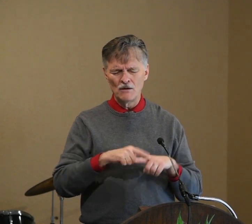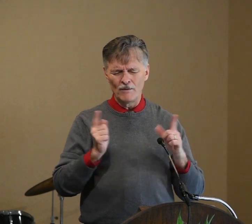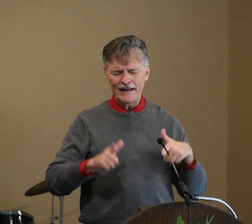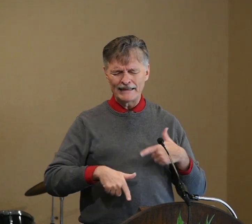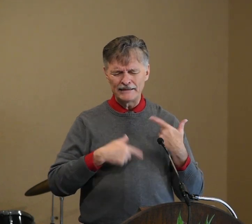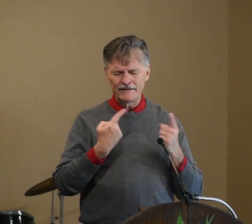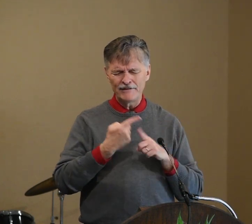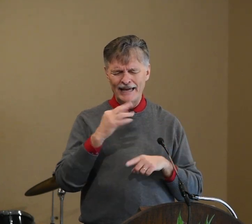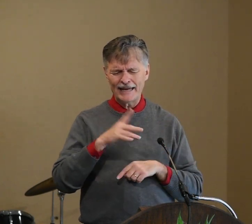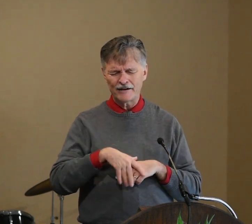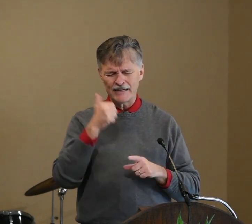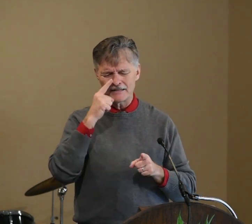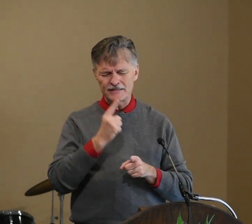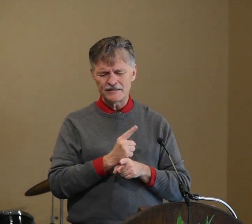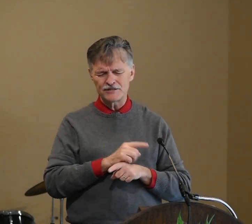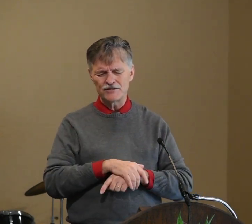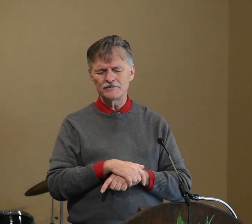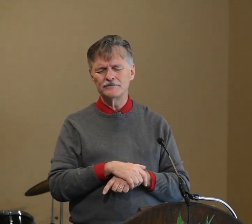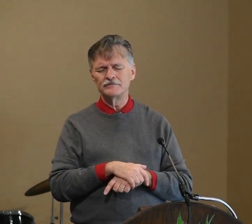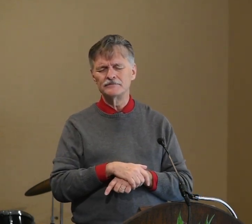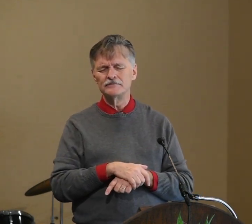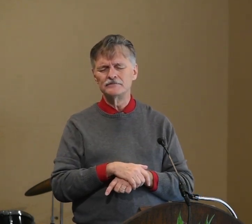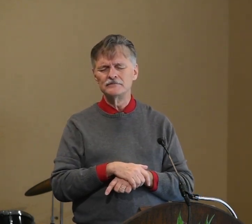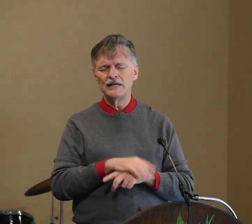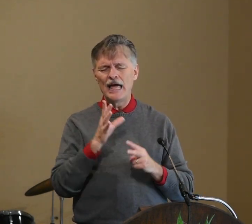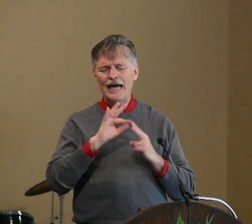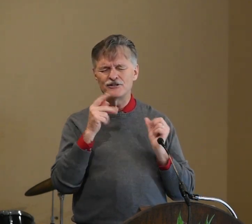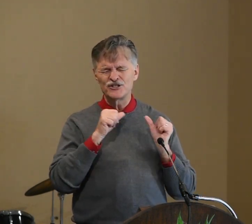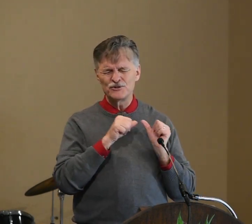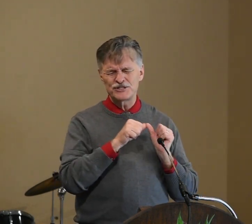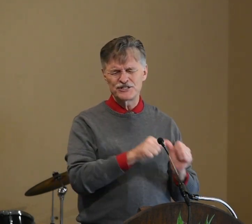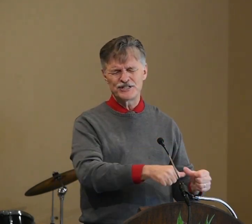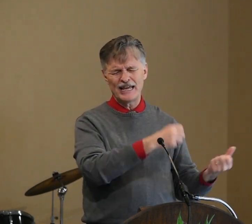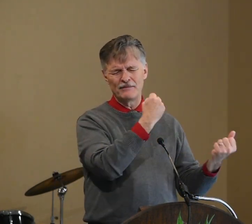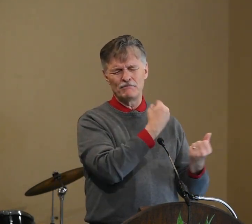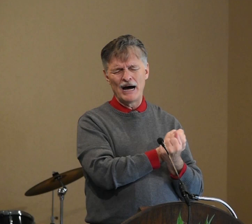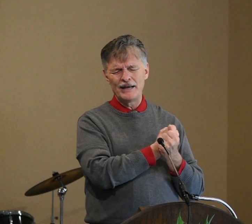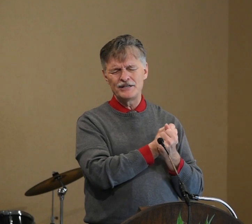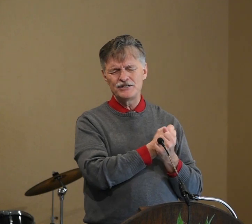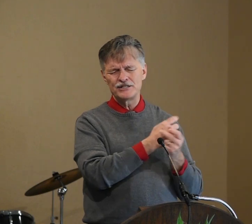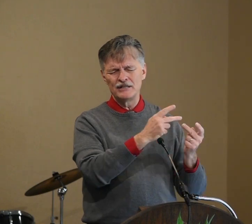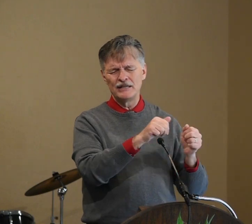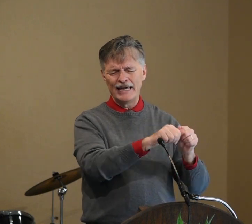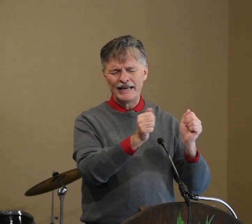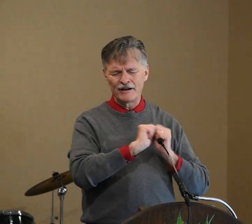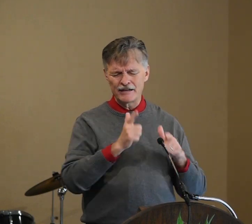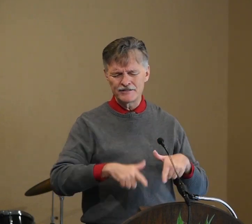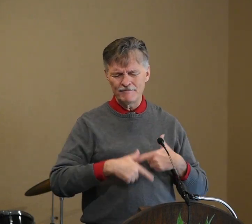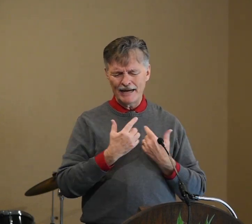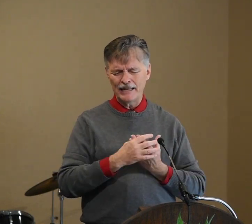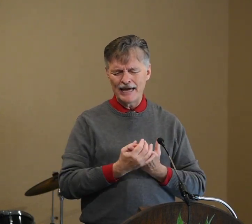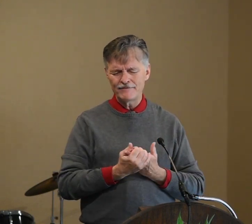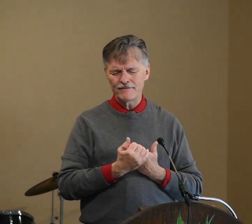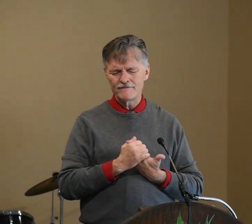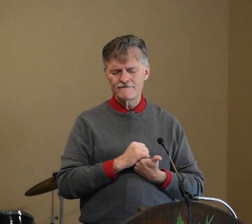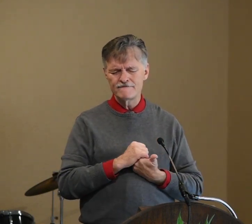when I live like Harriet's sister and choose to stay in bondage in areas of my life.